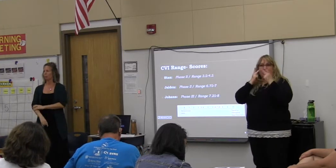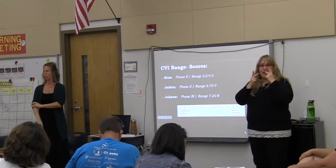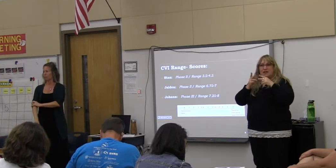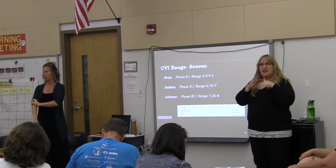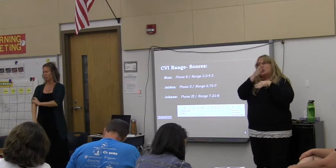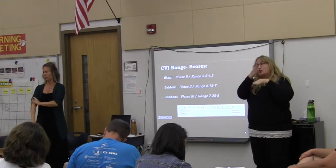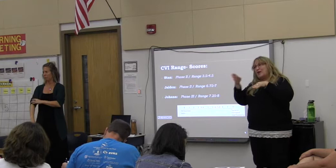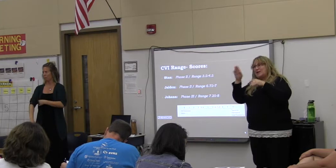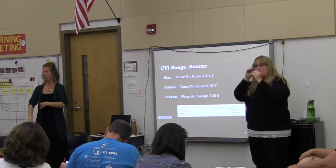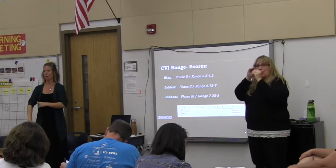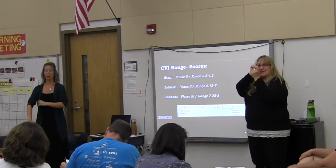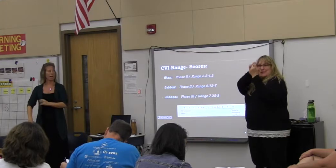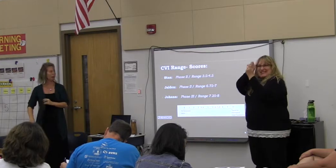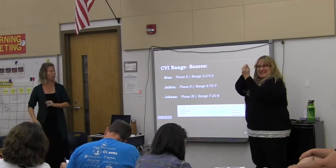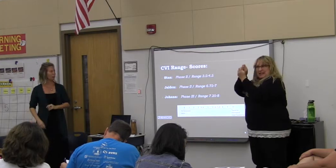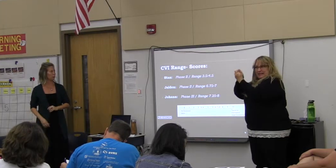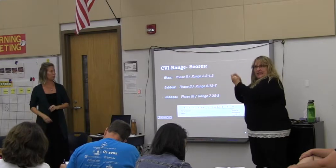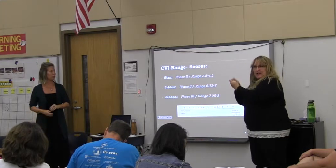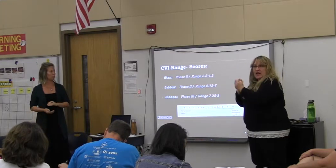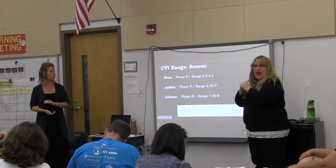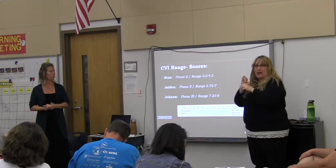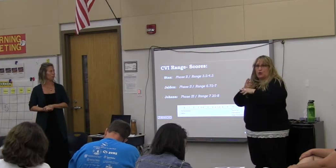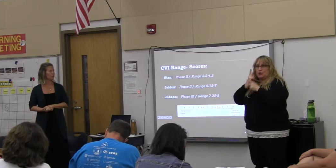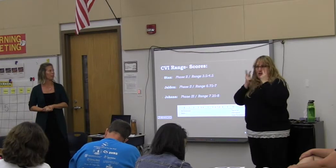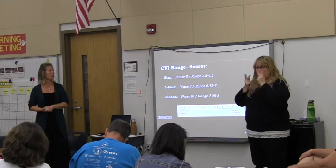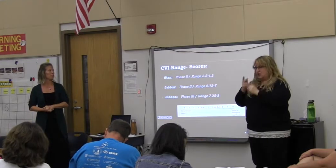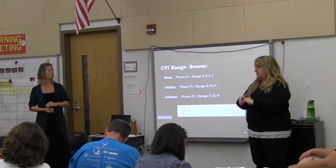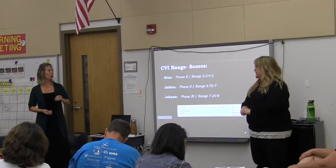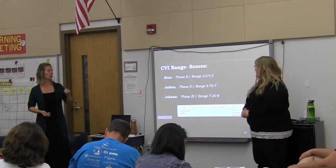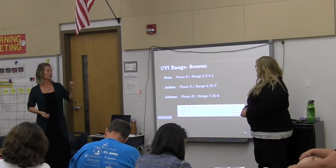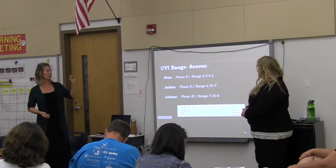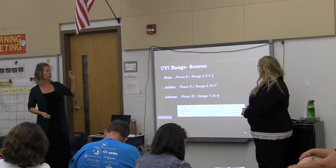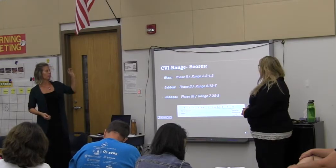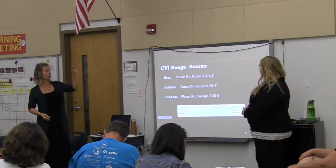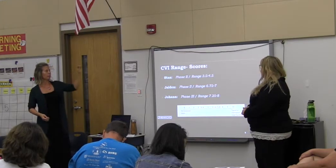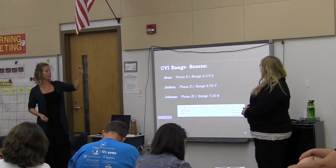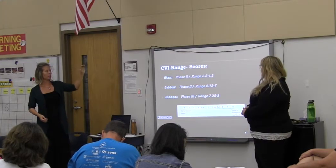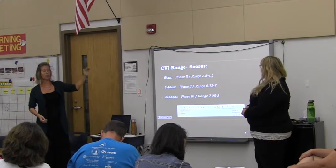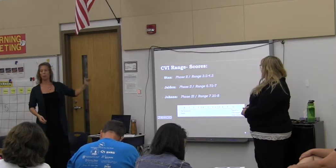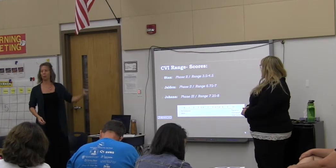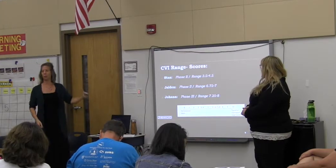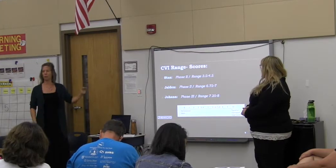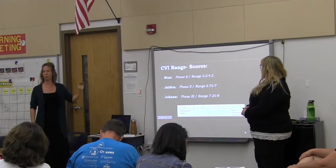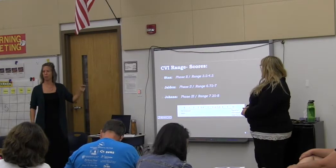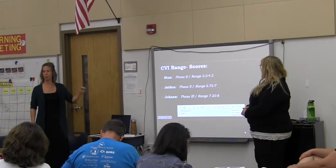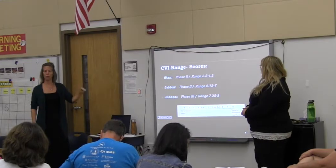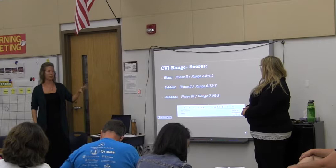you a little bit more specific information about how they're using their vision. So these are the 3 boys, their scores, and